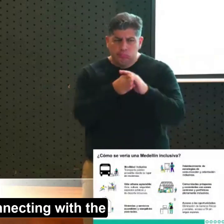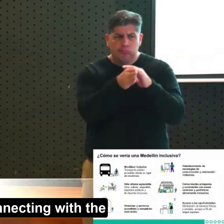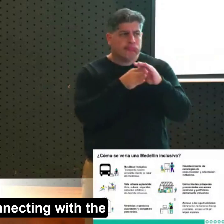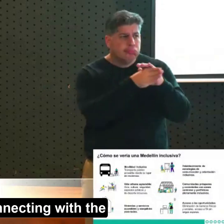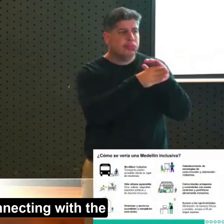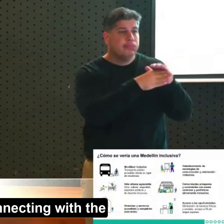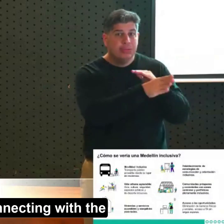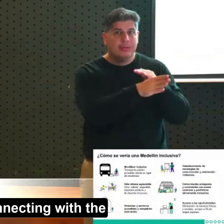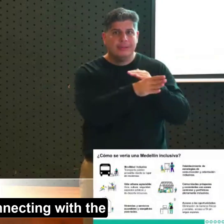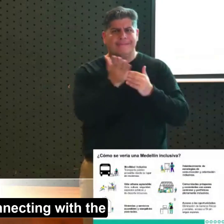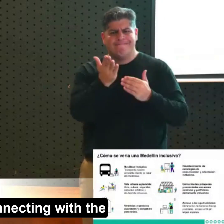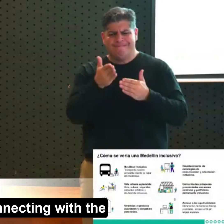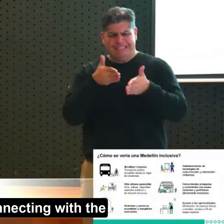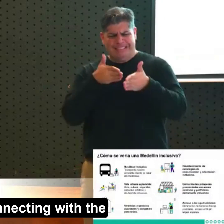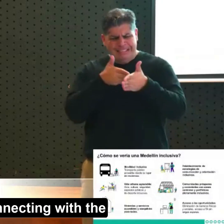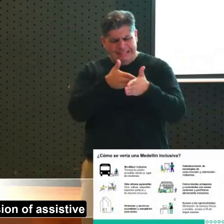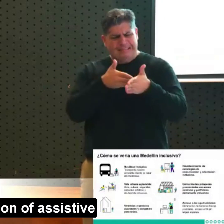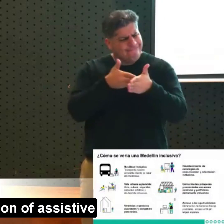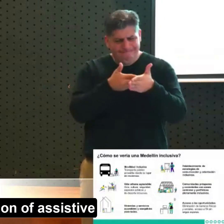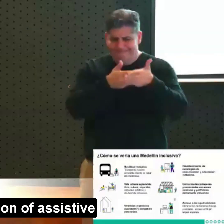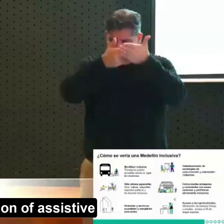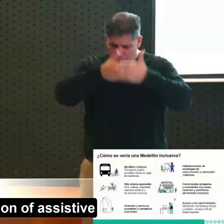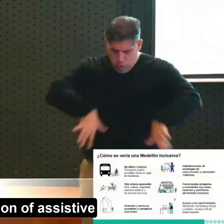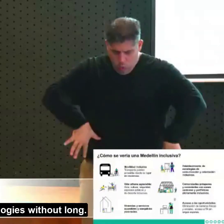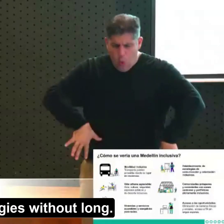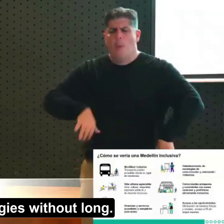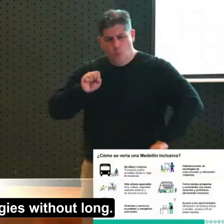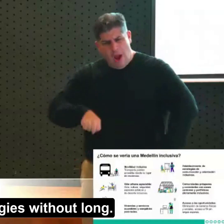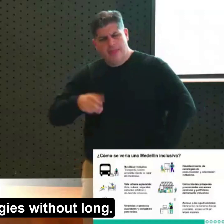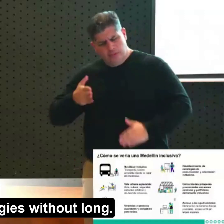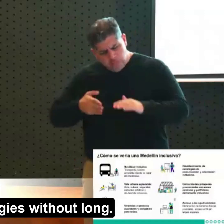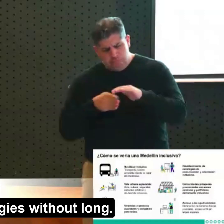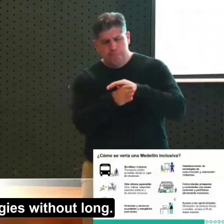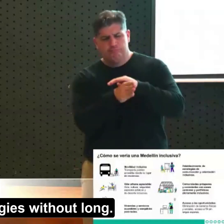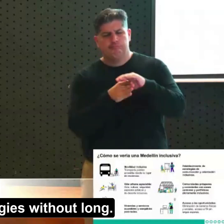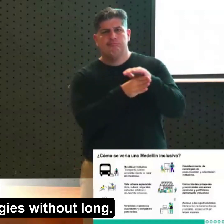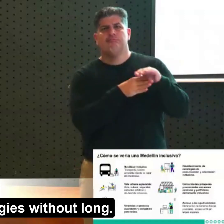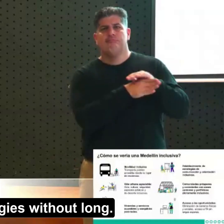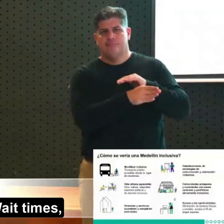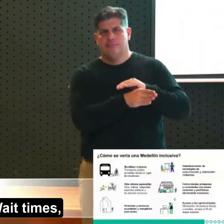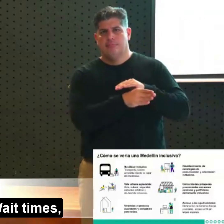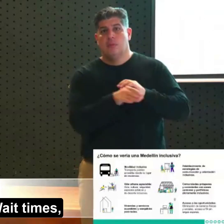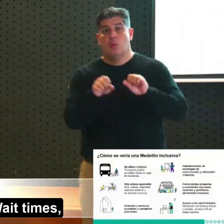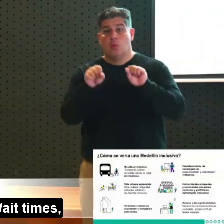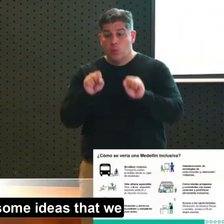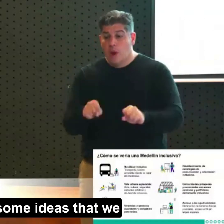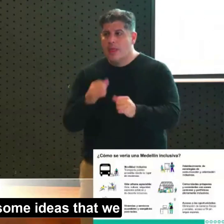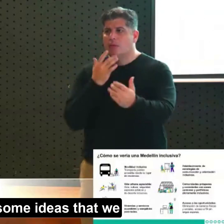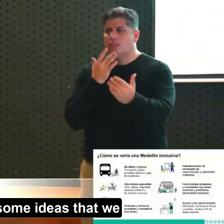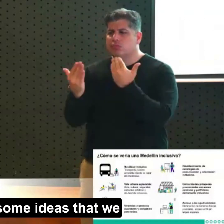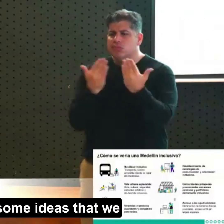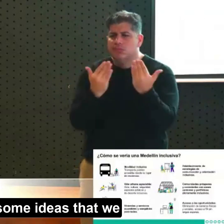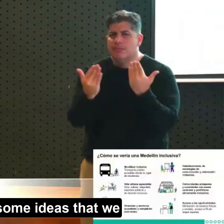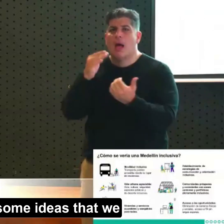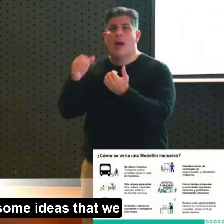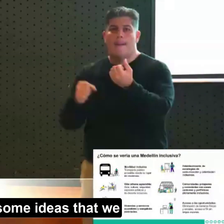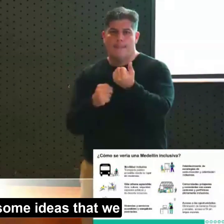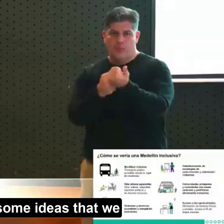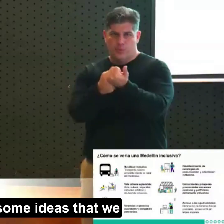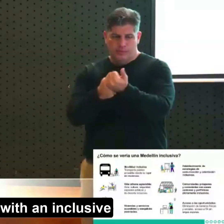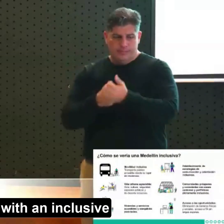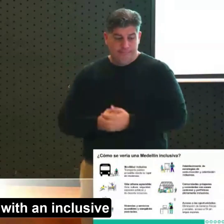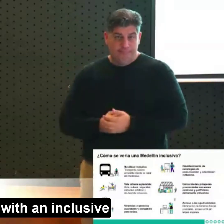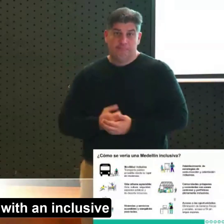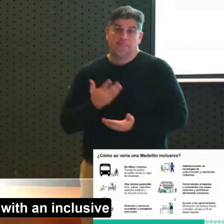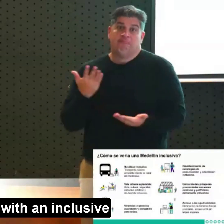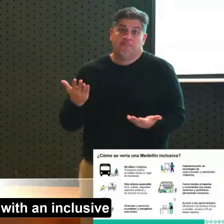barriers, also connecting with the provision of assistive technologies without long wait times. These are some ideas that